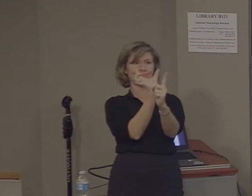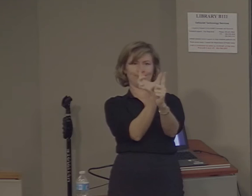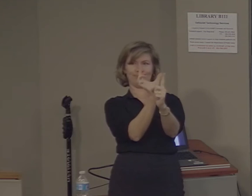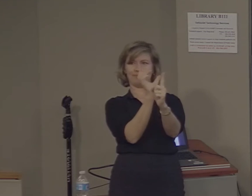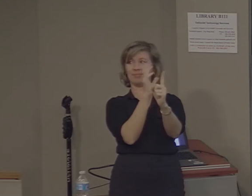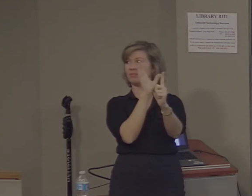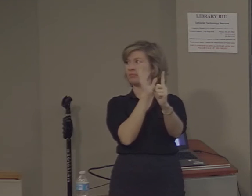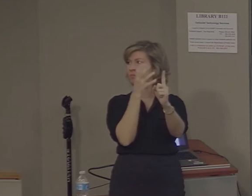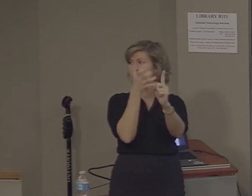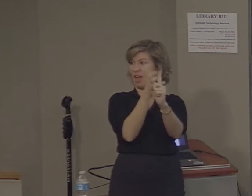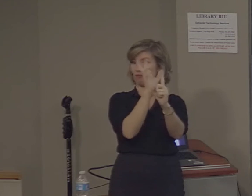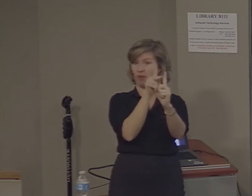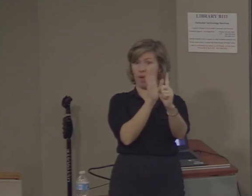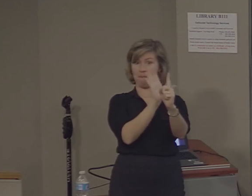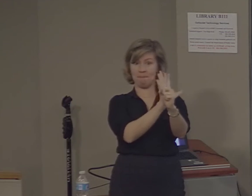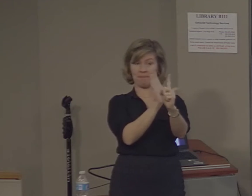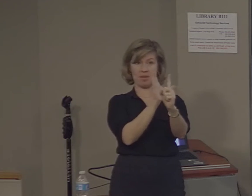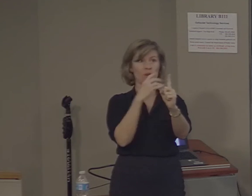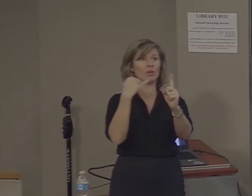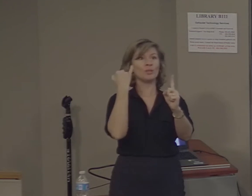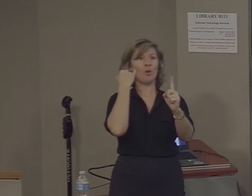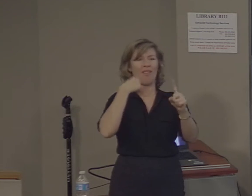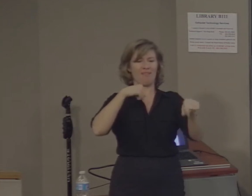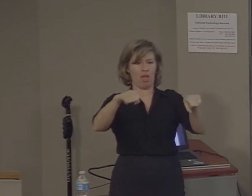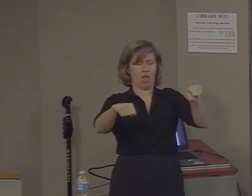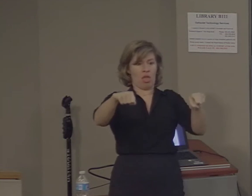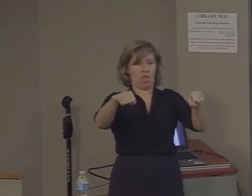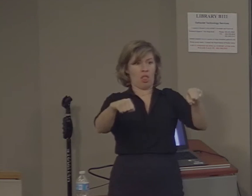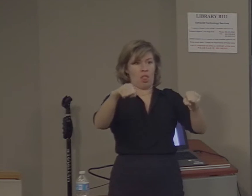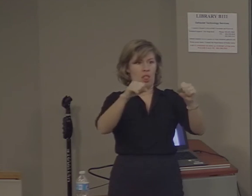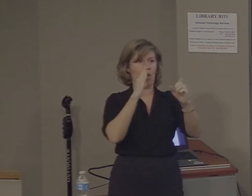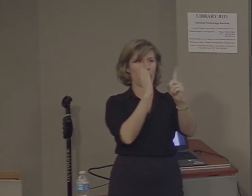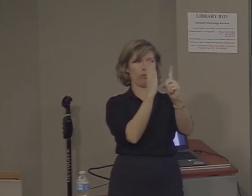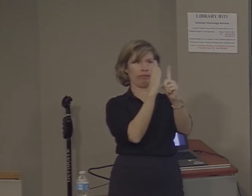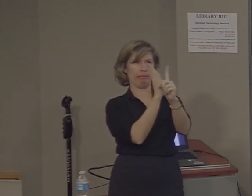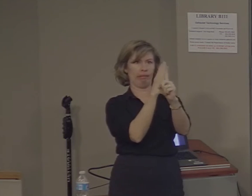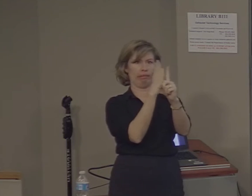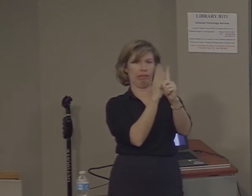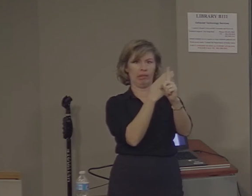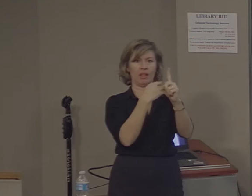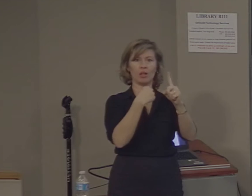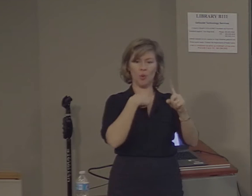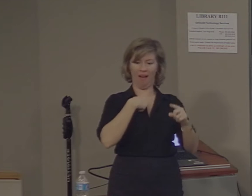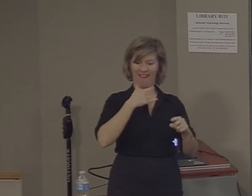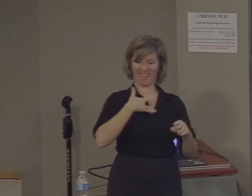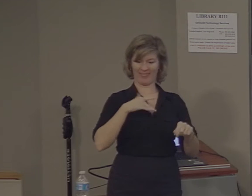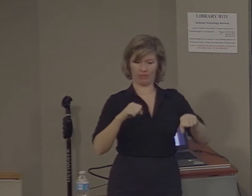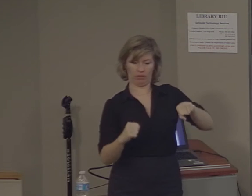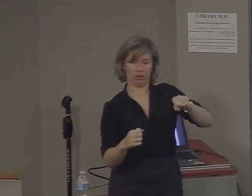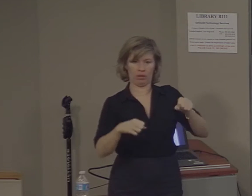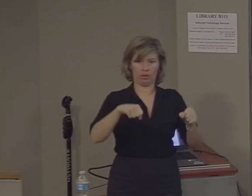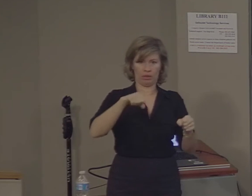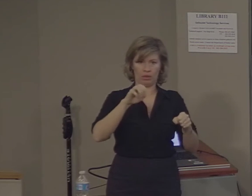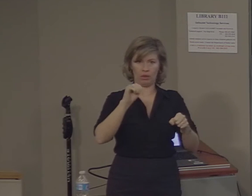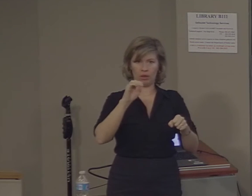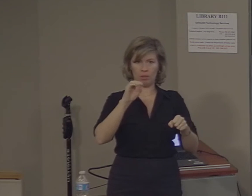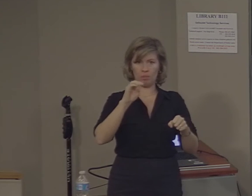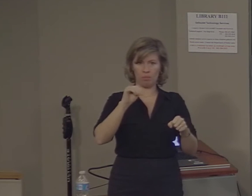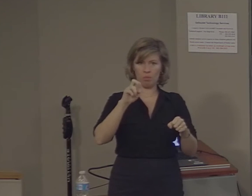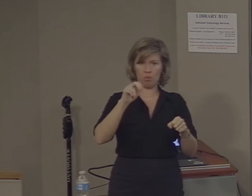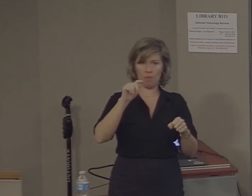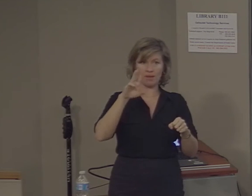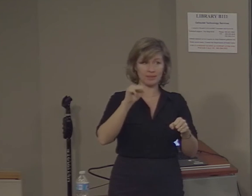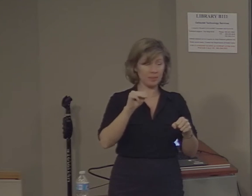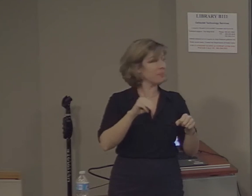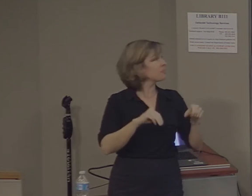actually experiencing angular momentum. And what this shows is that in two studies,